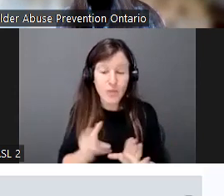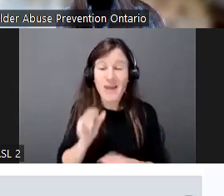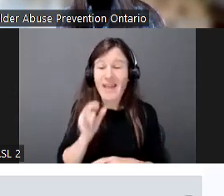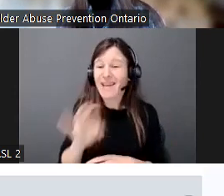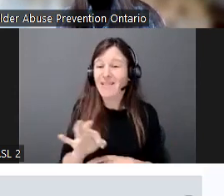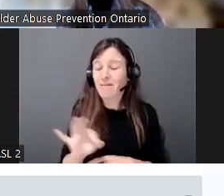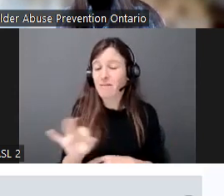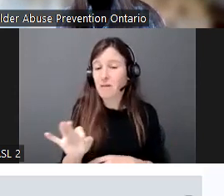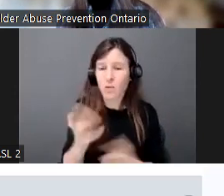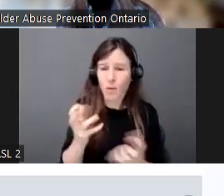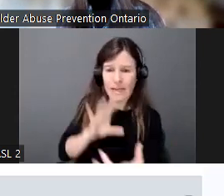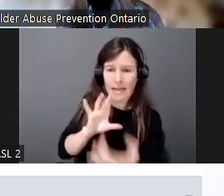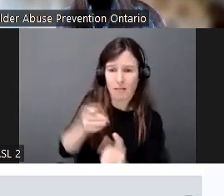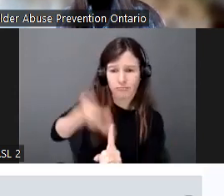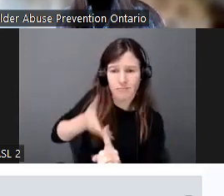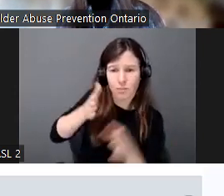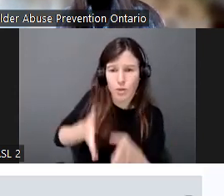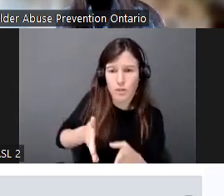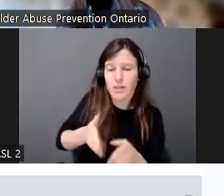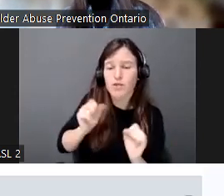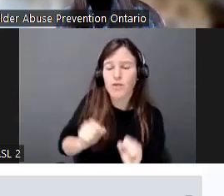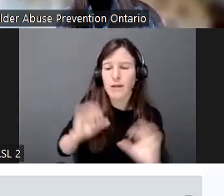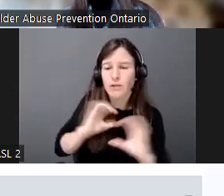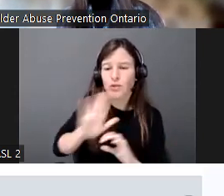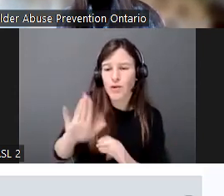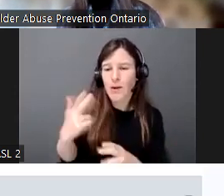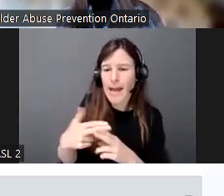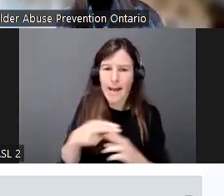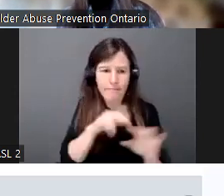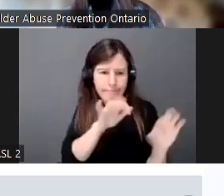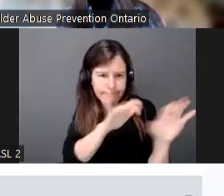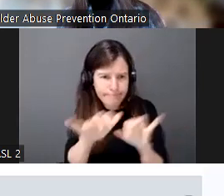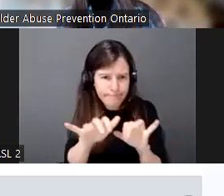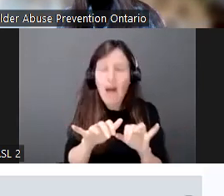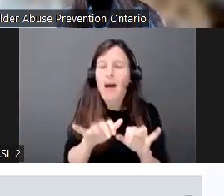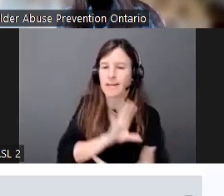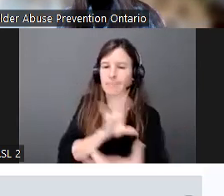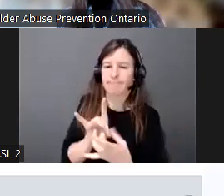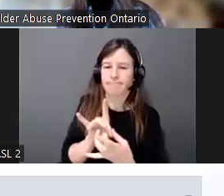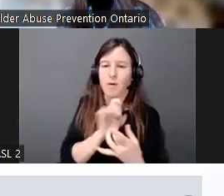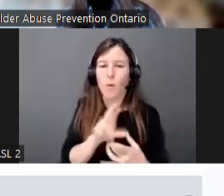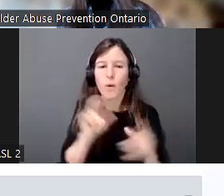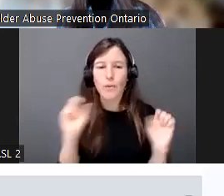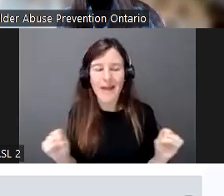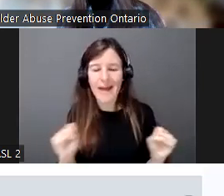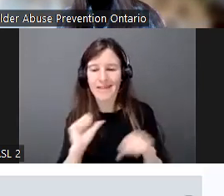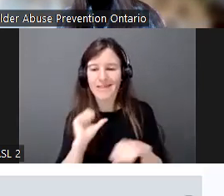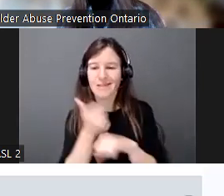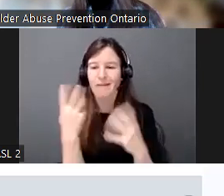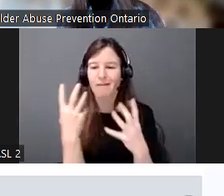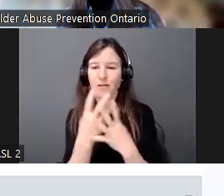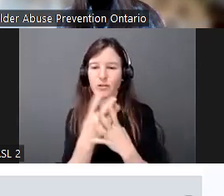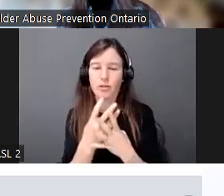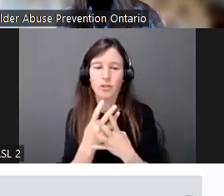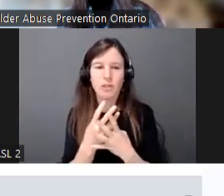name. And you can filter as well. You can see if you want to talk to a speaker or the attendees. Those